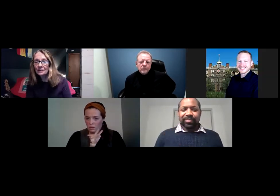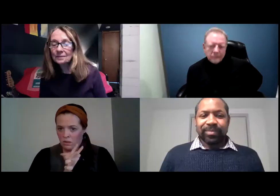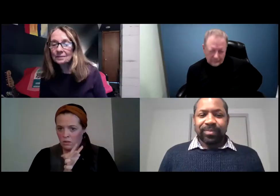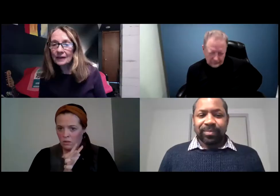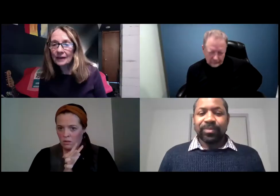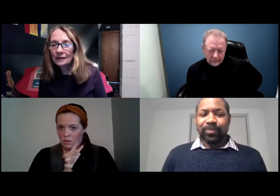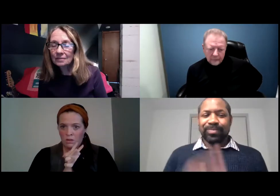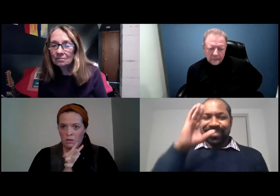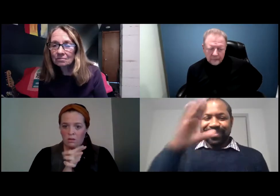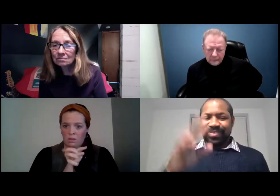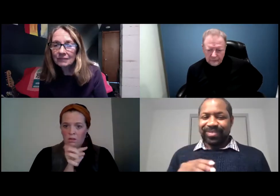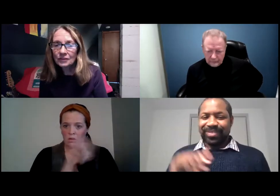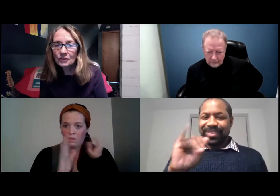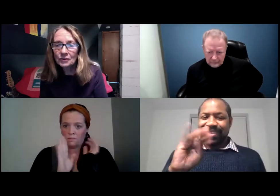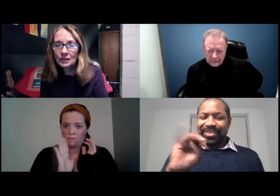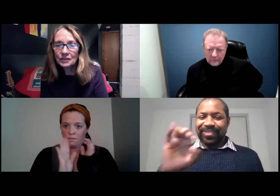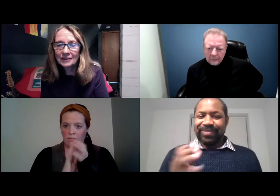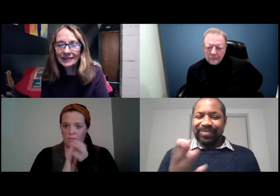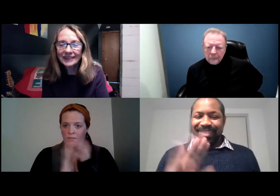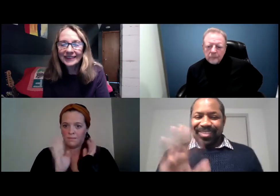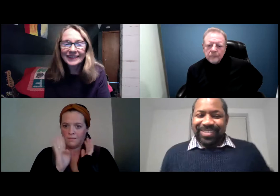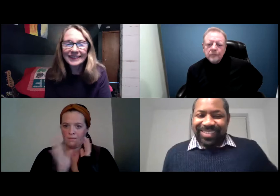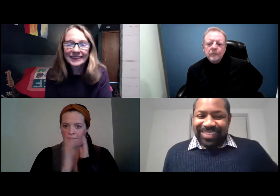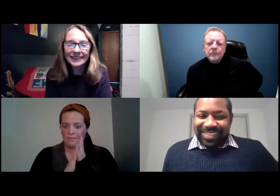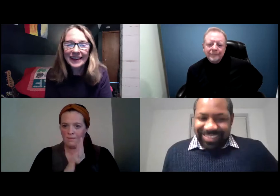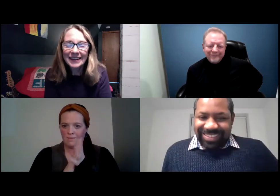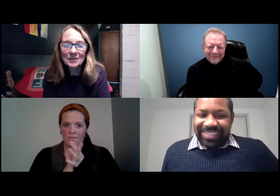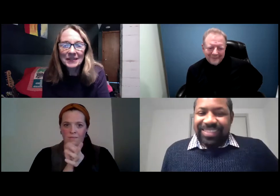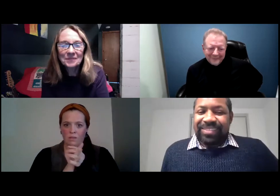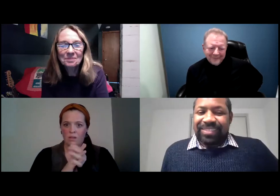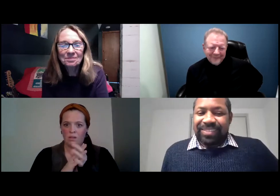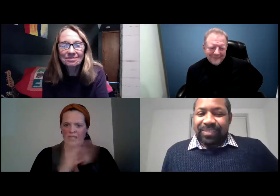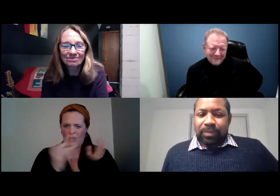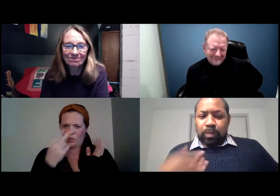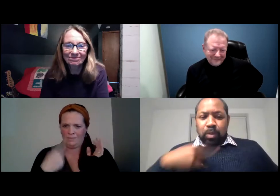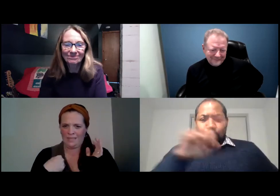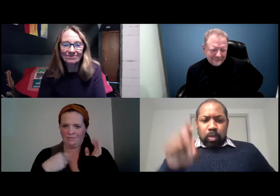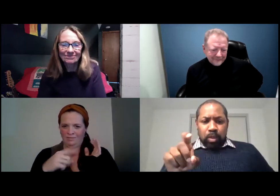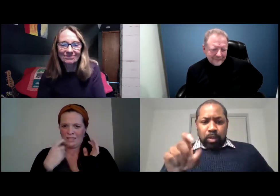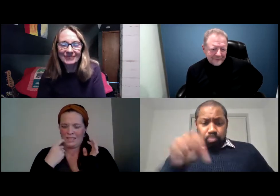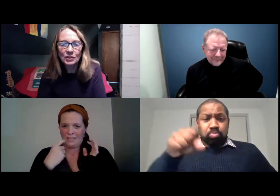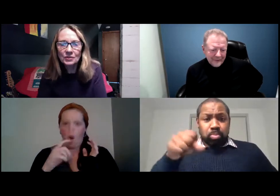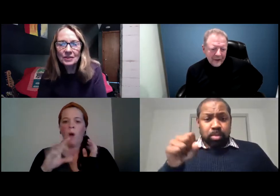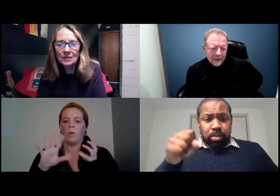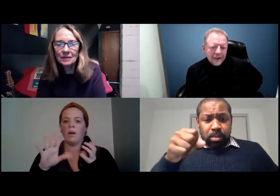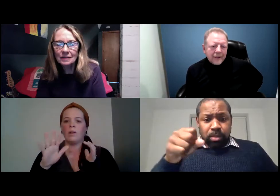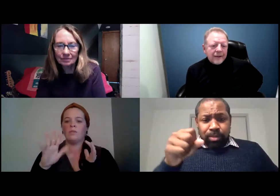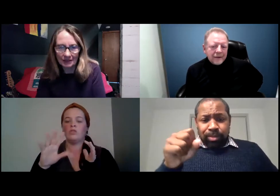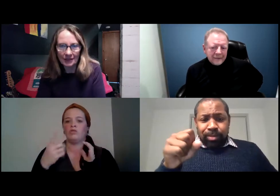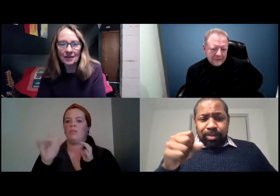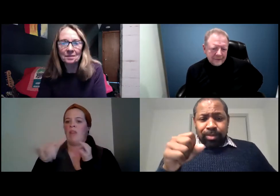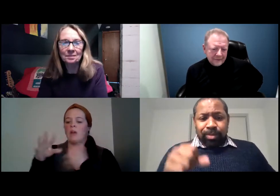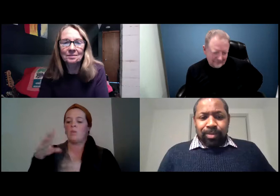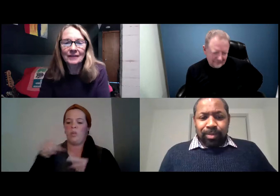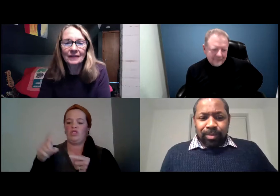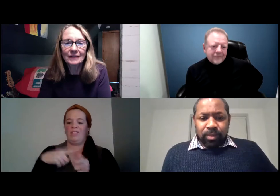Hi, I can answer your question. Hi, Amy. Can you see me? Yes, I